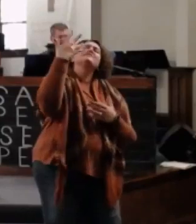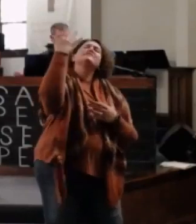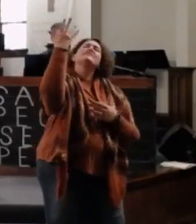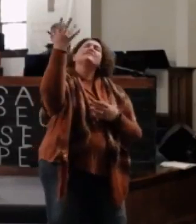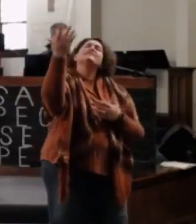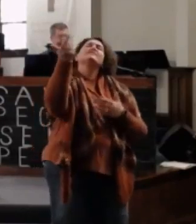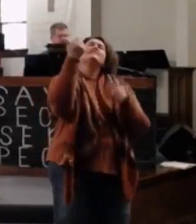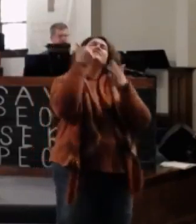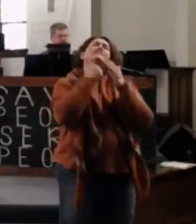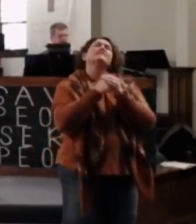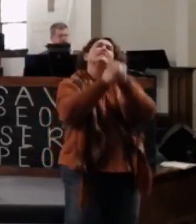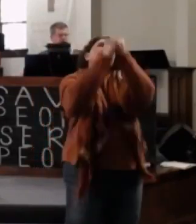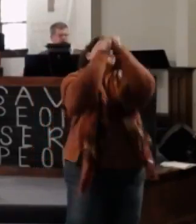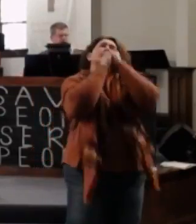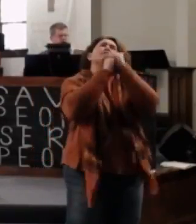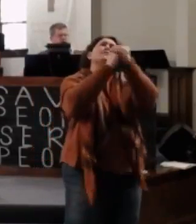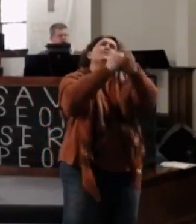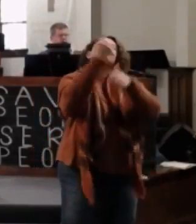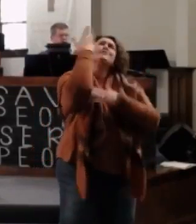Majesty,